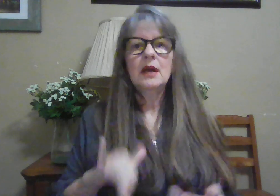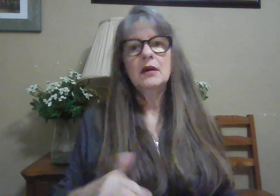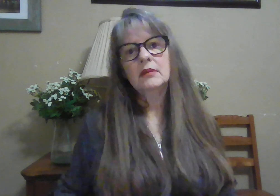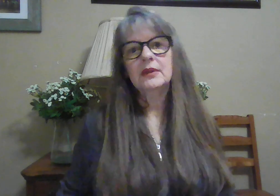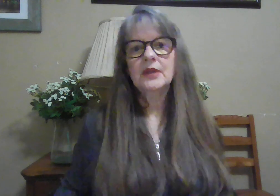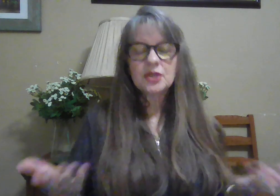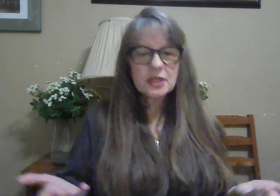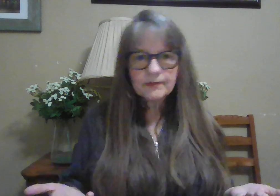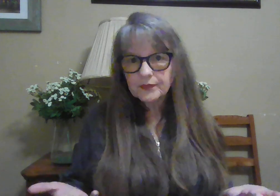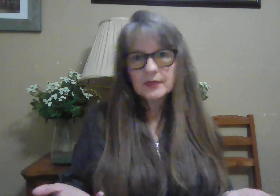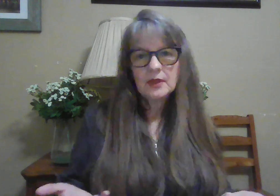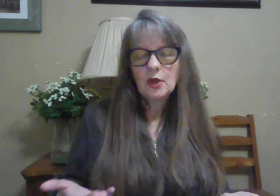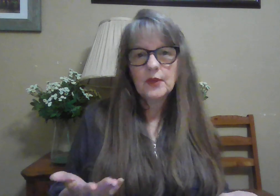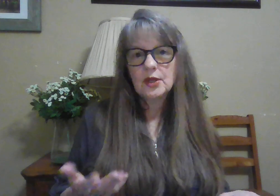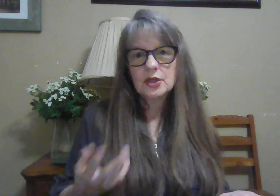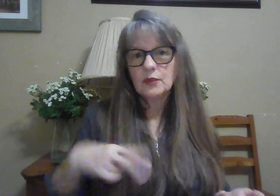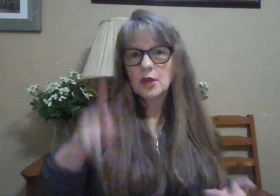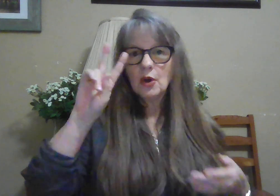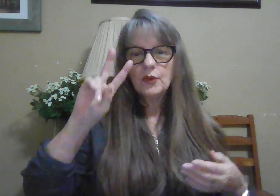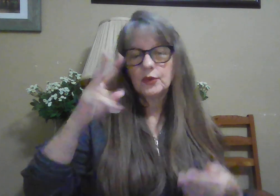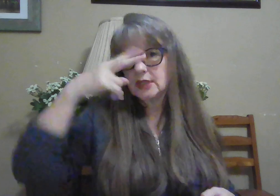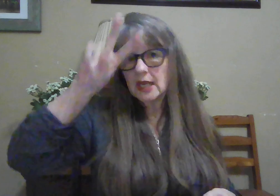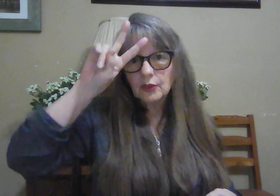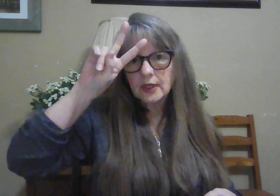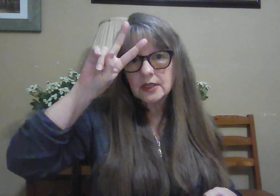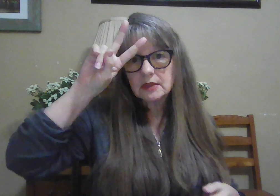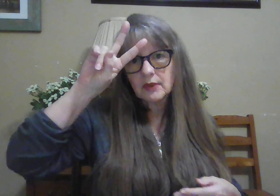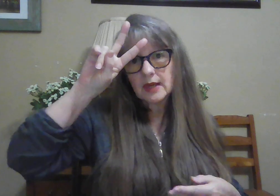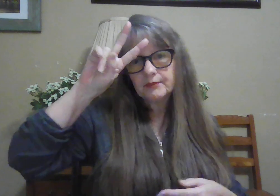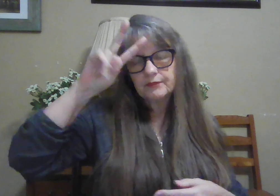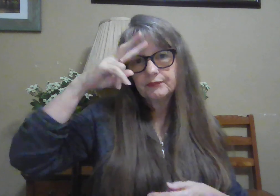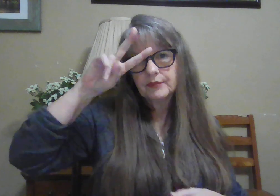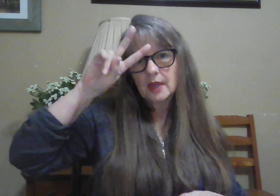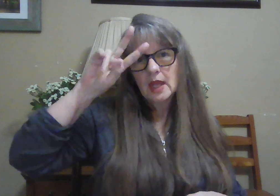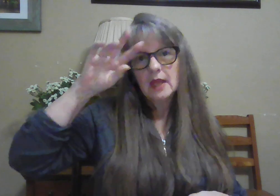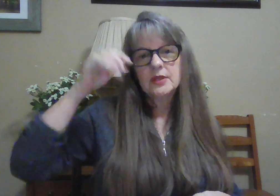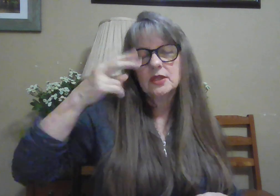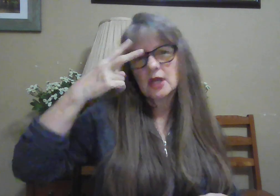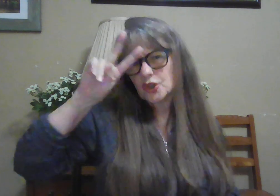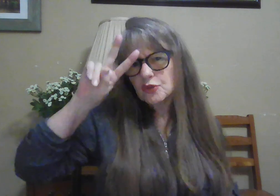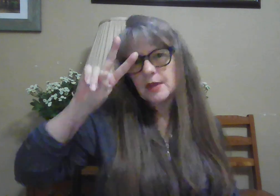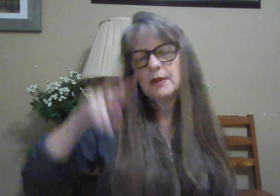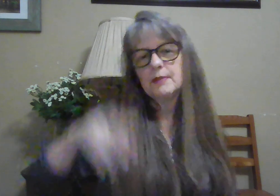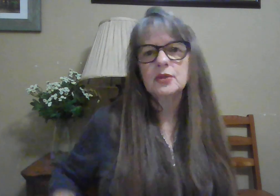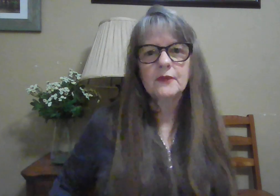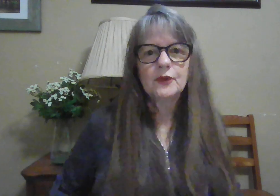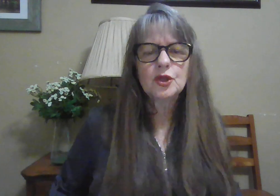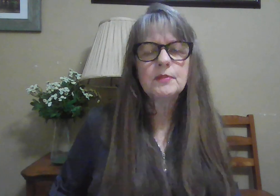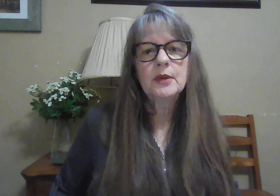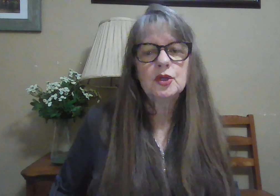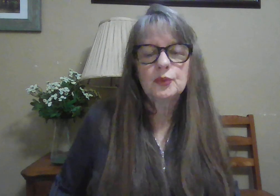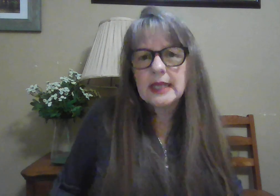oh, well, they just don't know. They're just ignorant, right? This is not stupid. People use that for stupid, but it's really